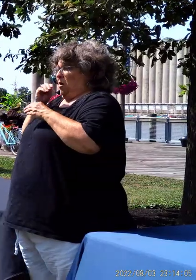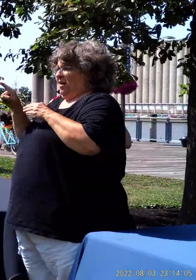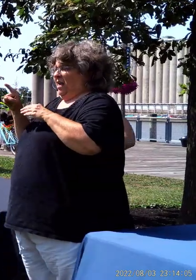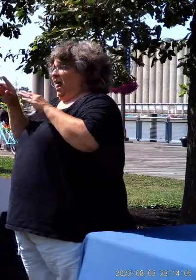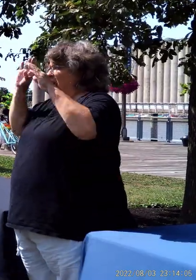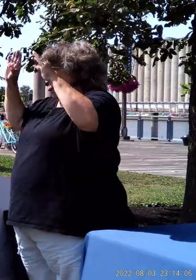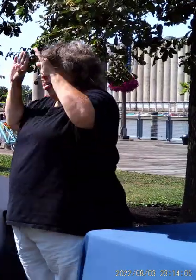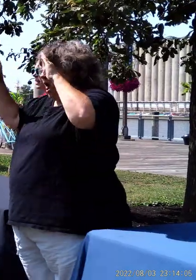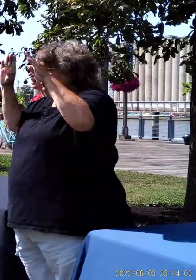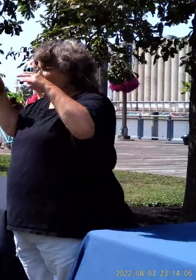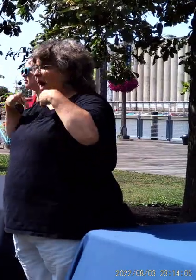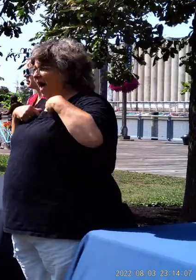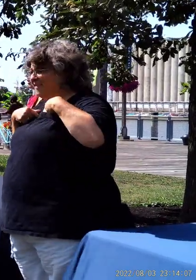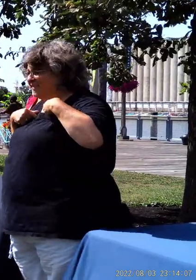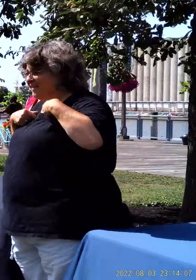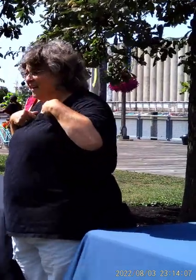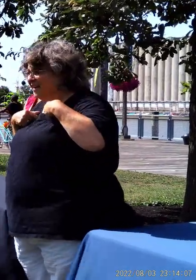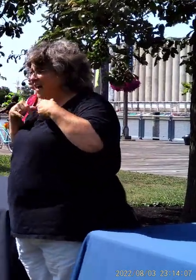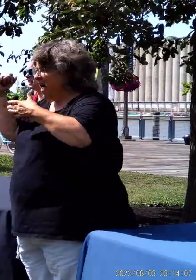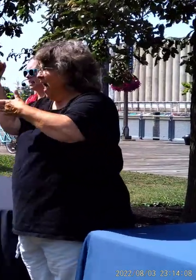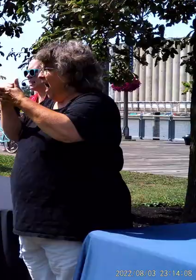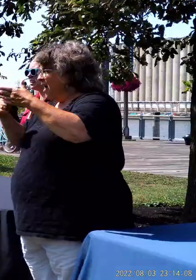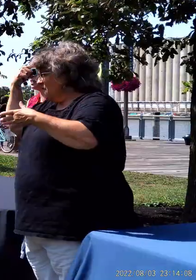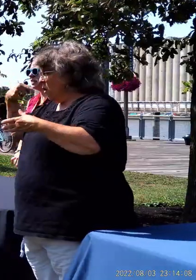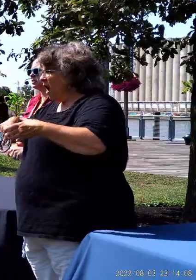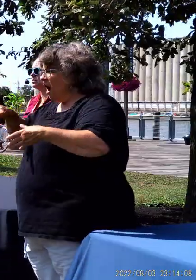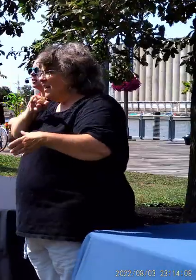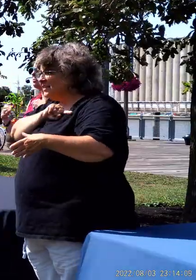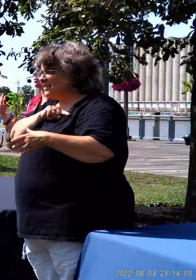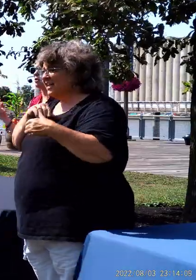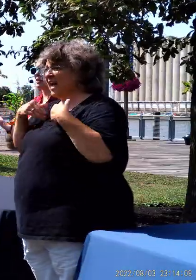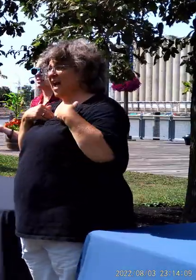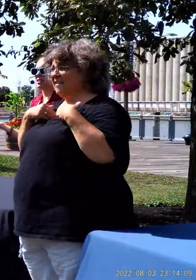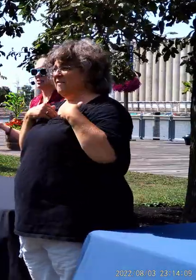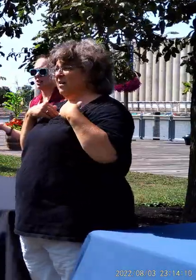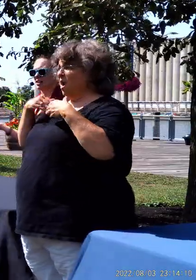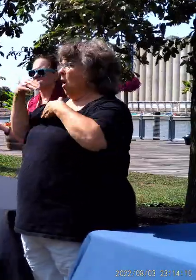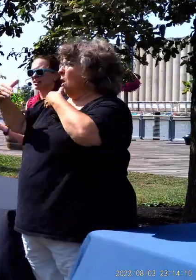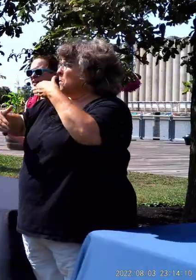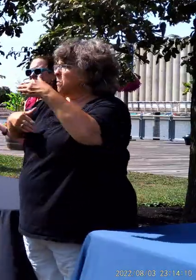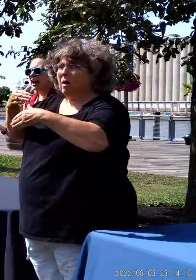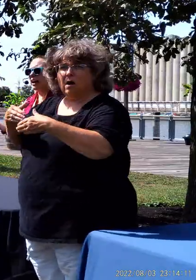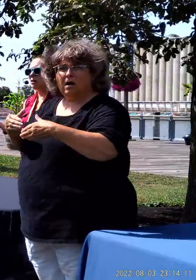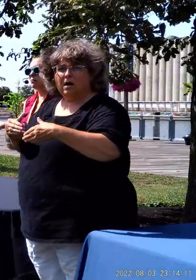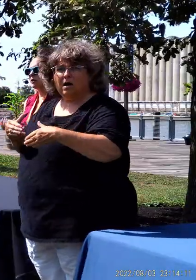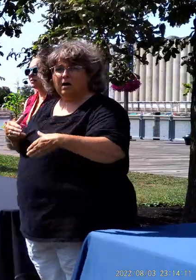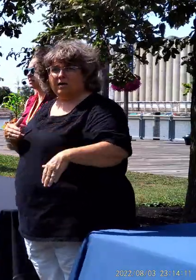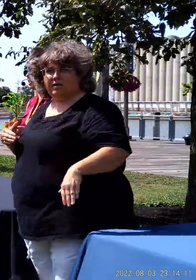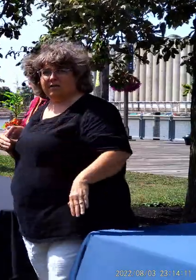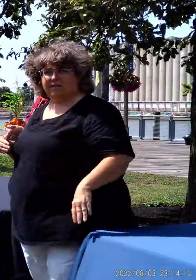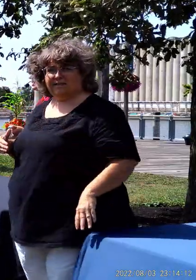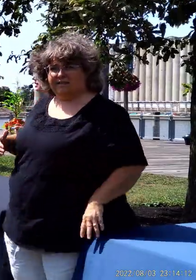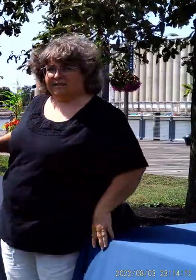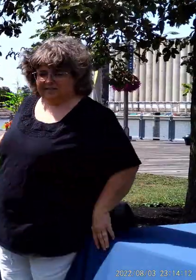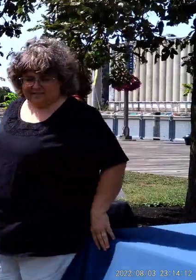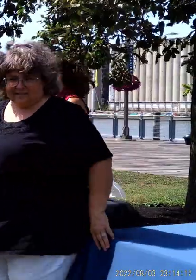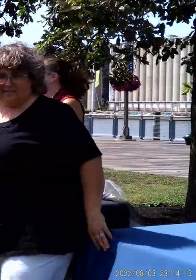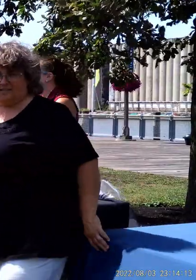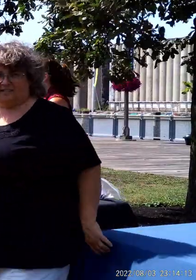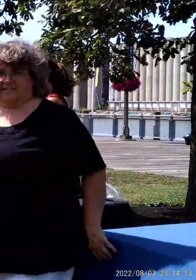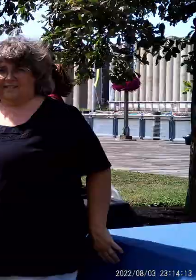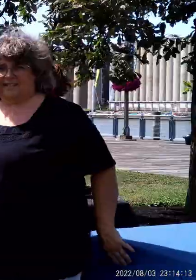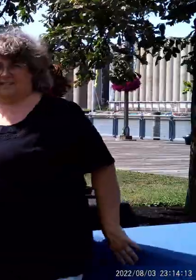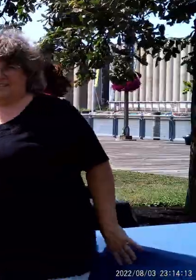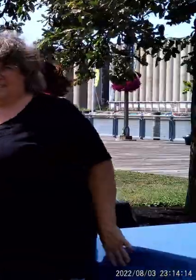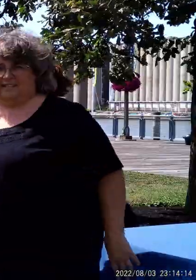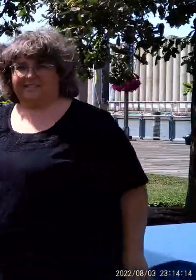Hello! So I have some art for us today. I actually have something called process art. And process art means that we are going to